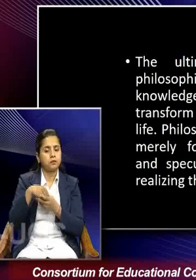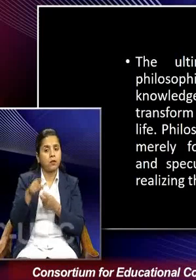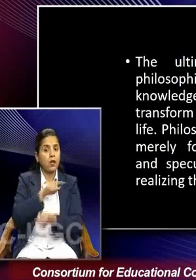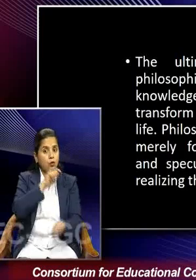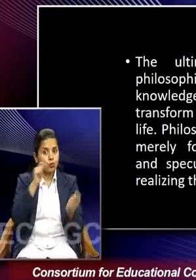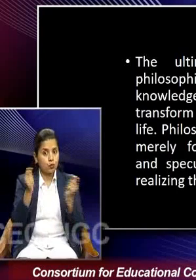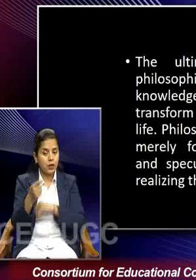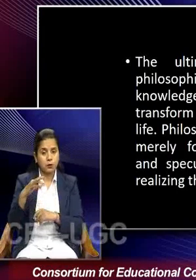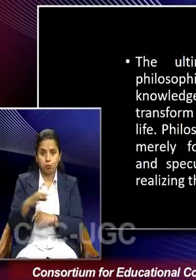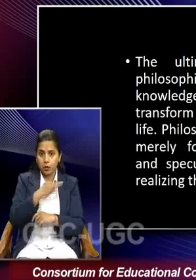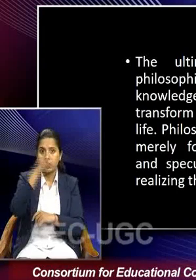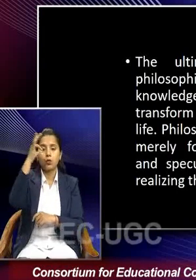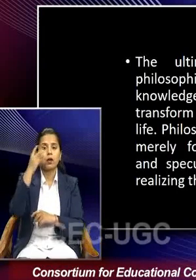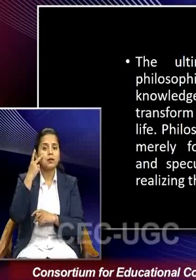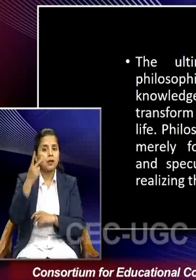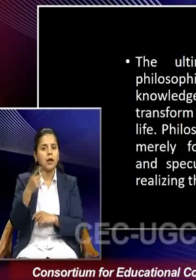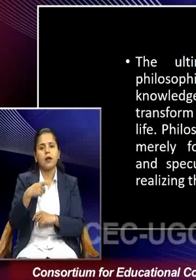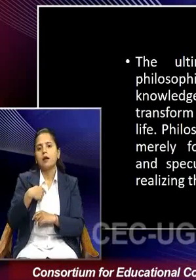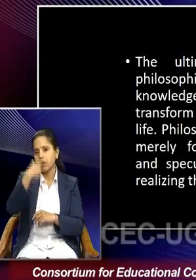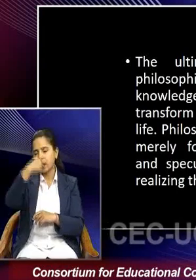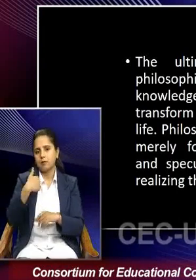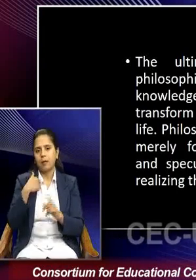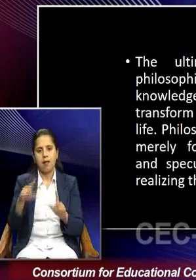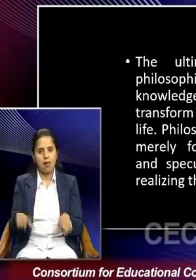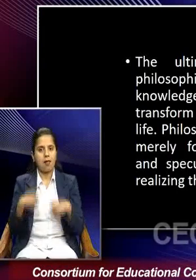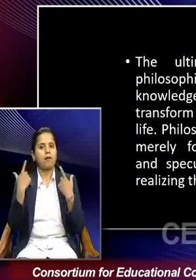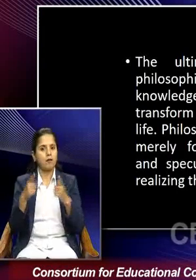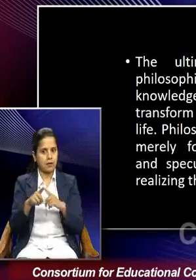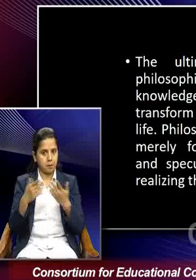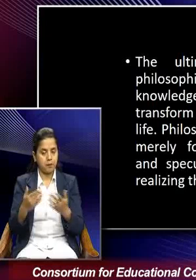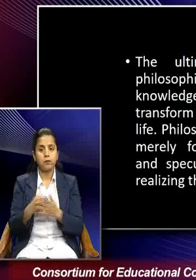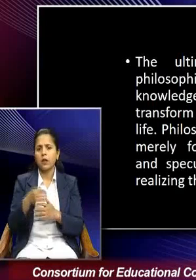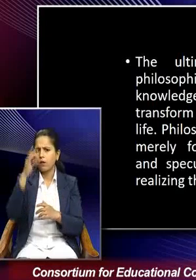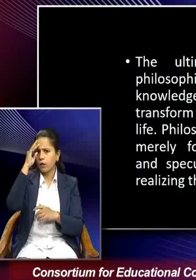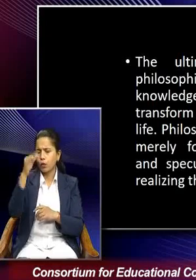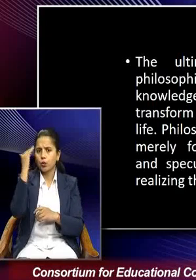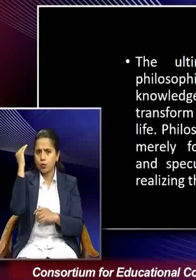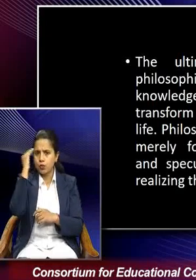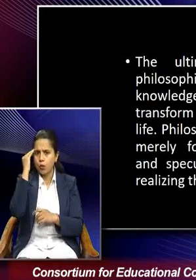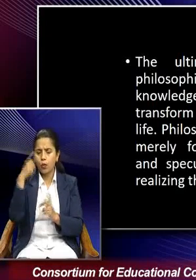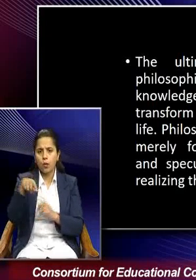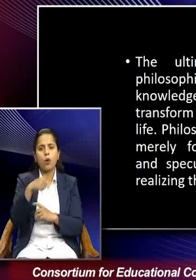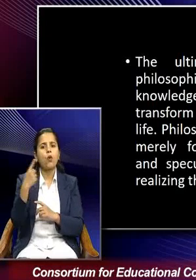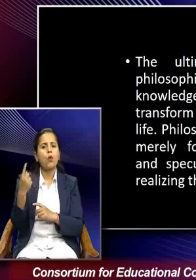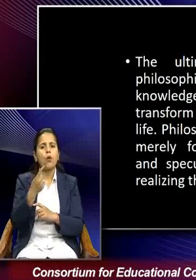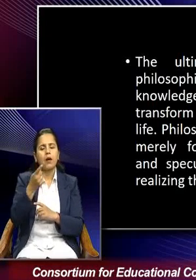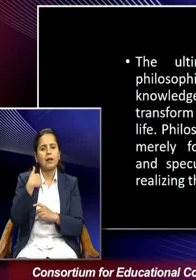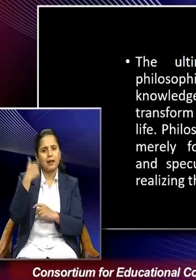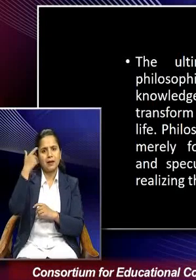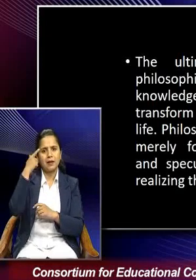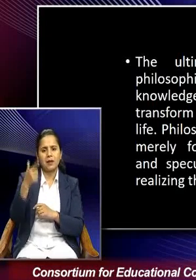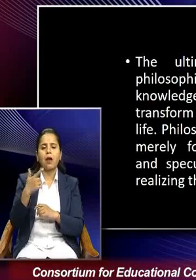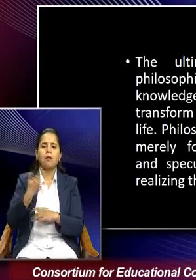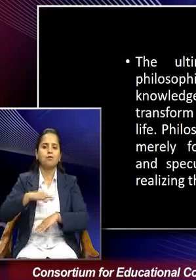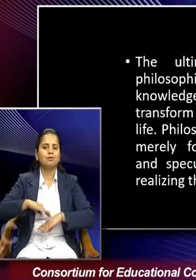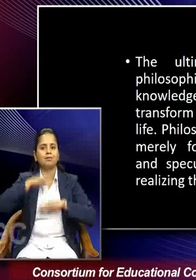and spiritualize human life. So philosophical knowledge is not merely for